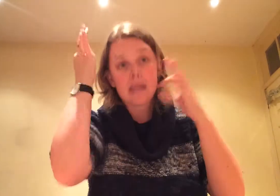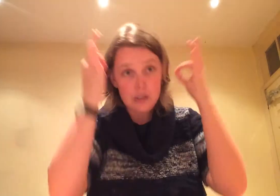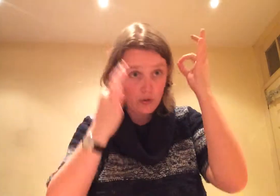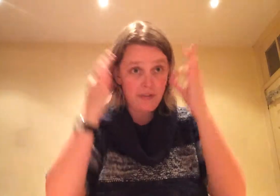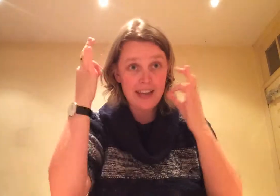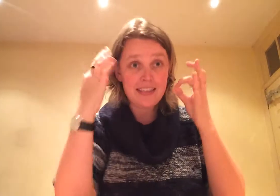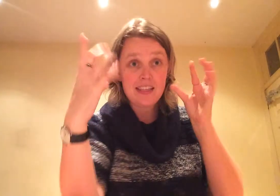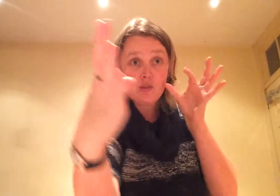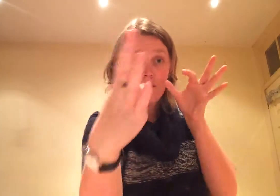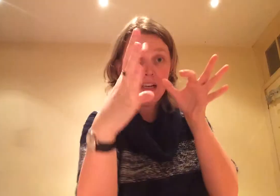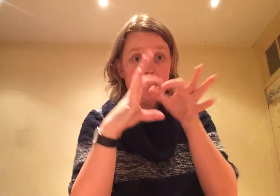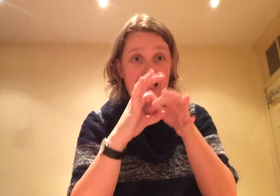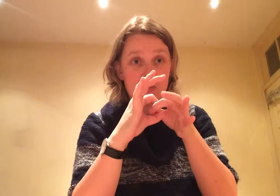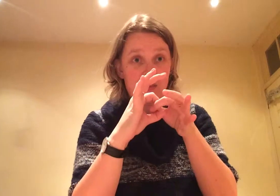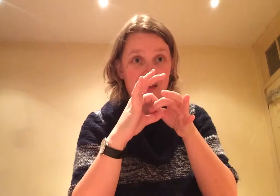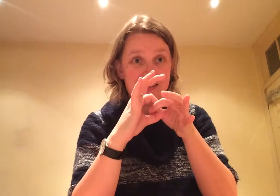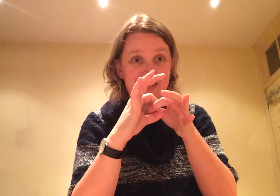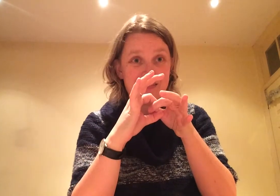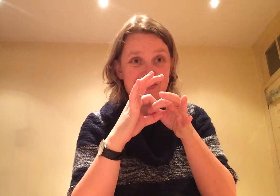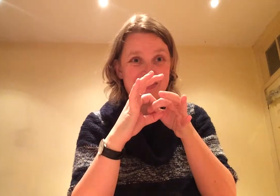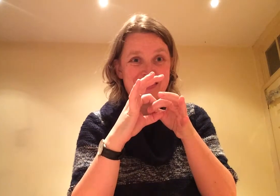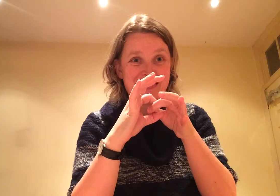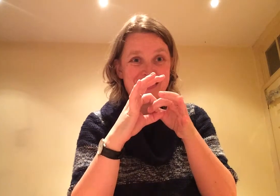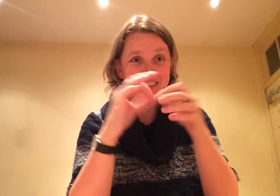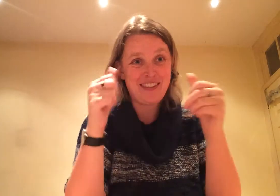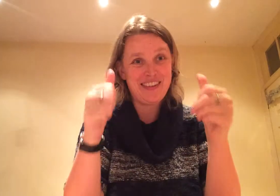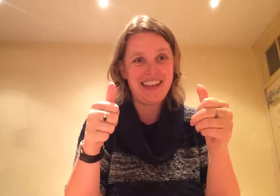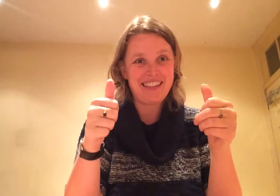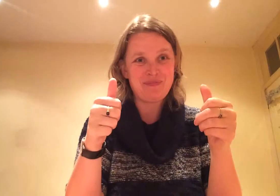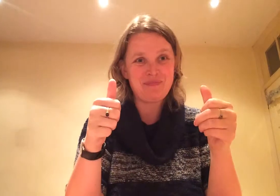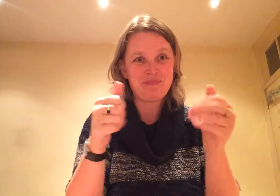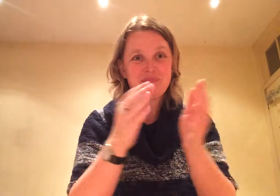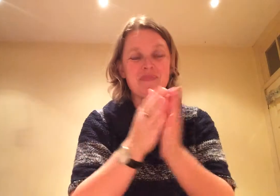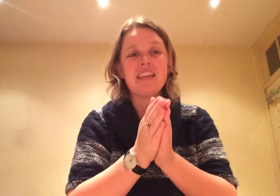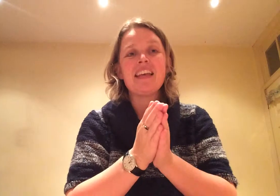it's your face that sort of links with that. Okay,